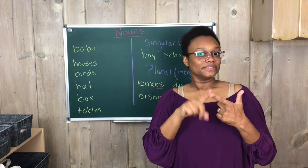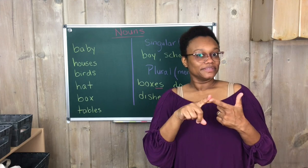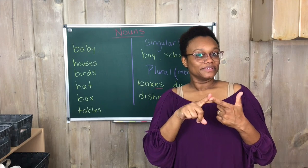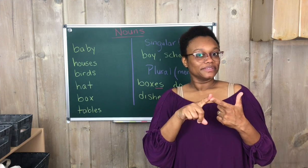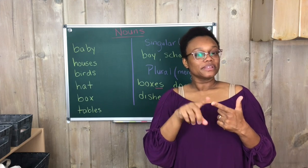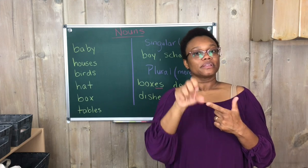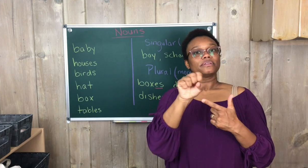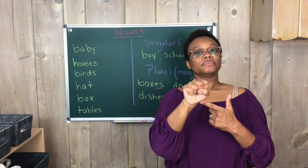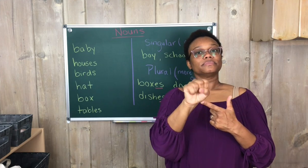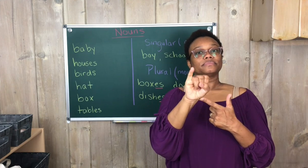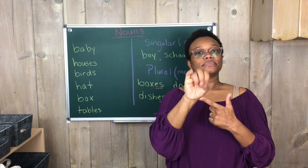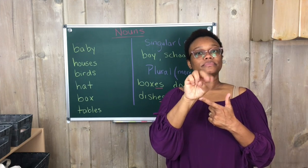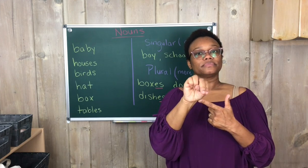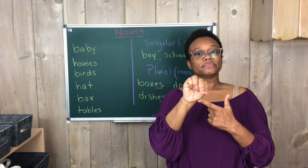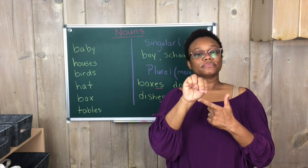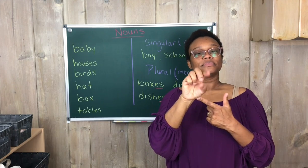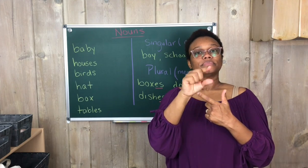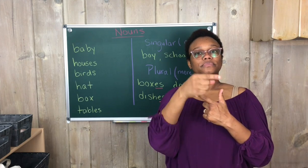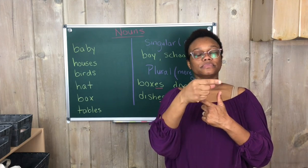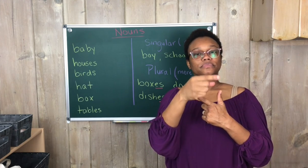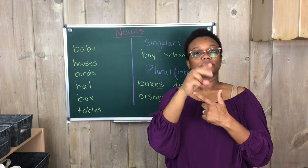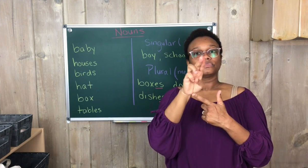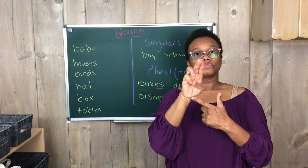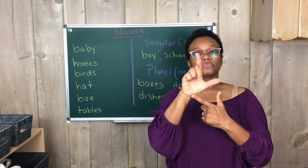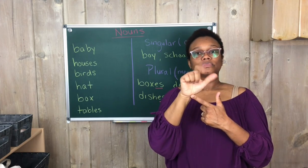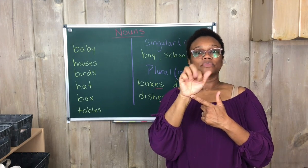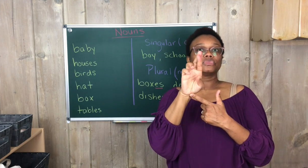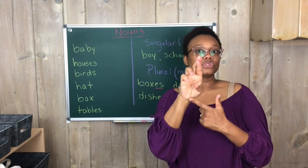There can be singular nouns